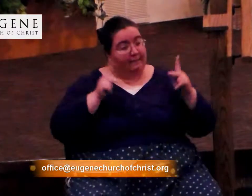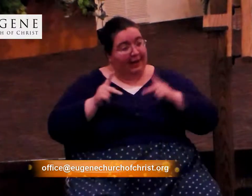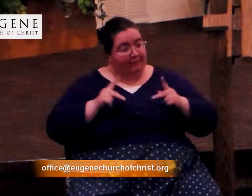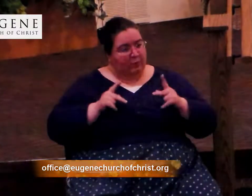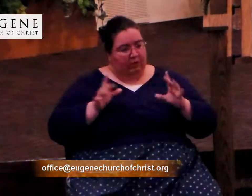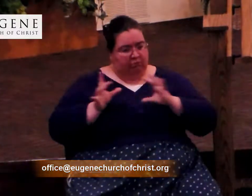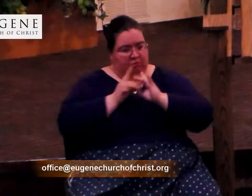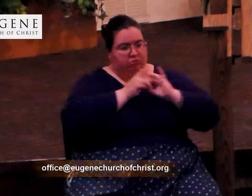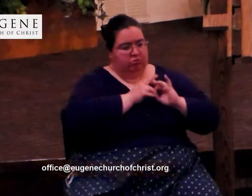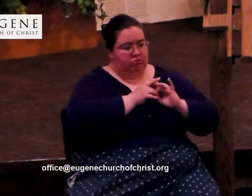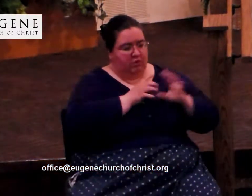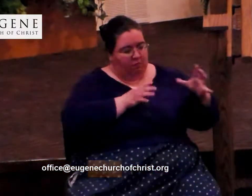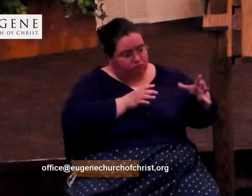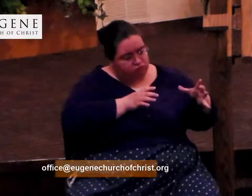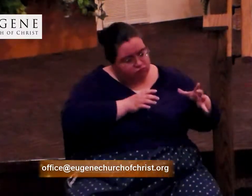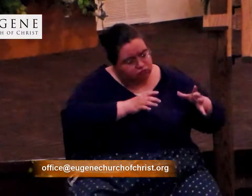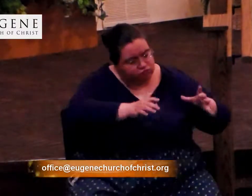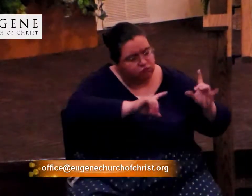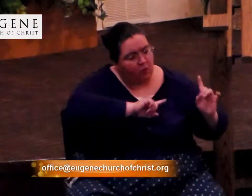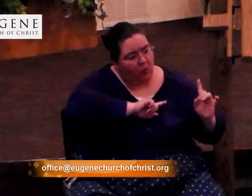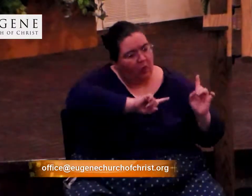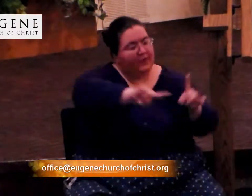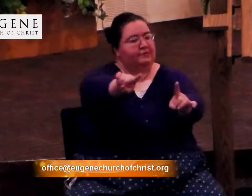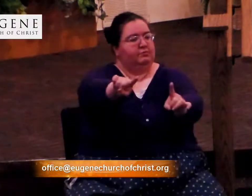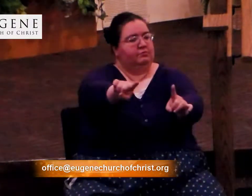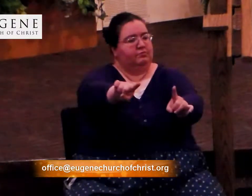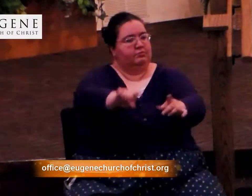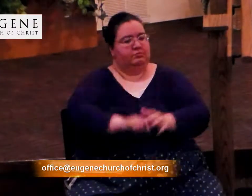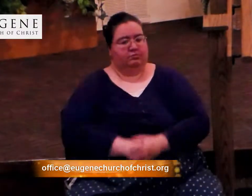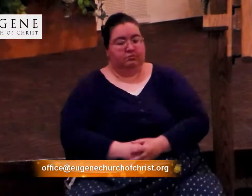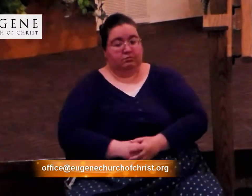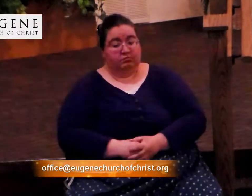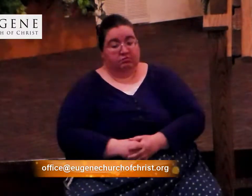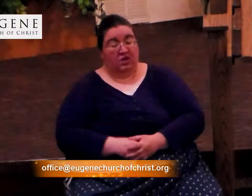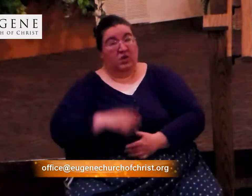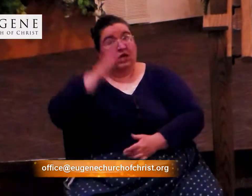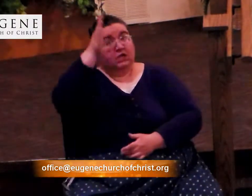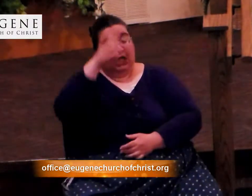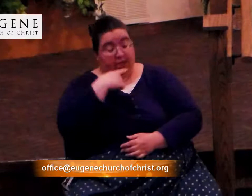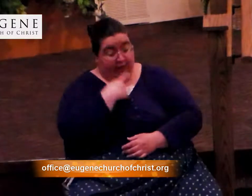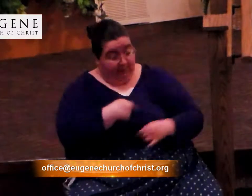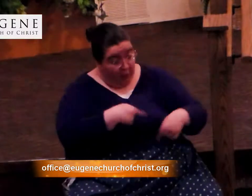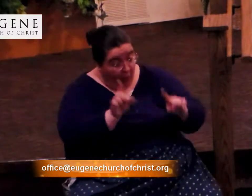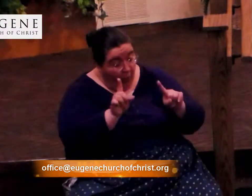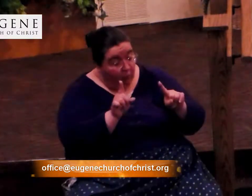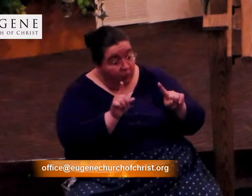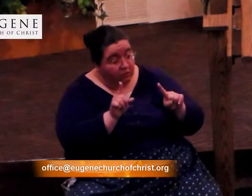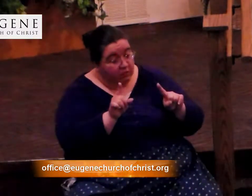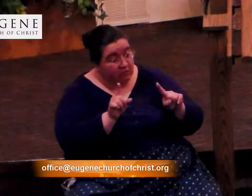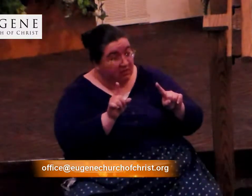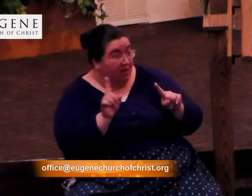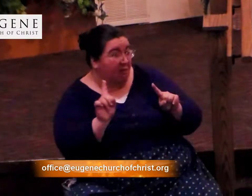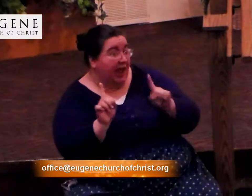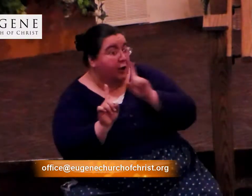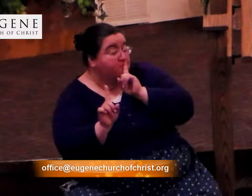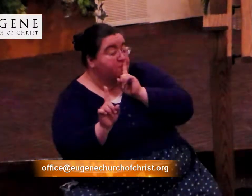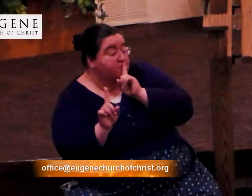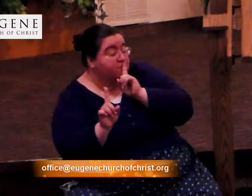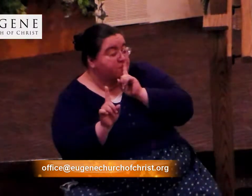Abram went. Okay, God says to him, go. Not necessarily where, but here's the why, and here's what will happen as a